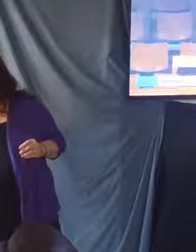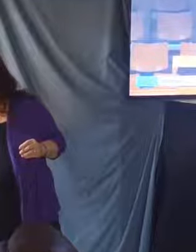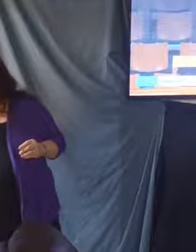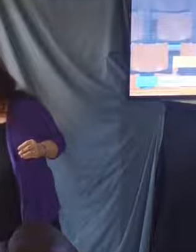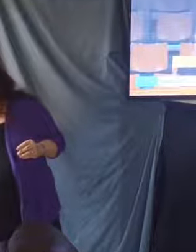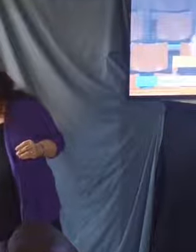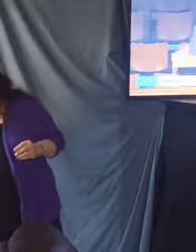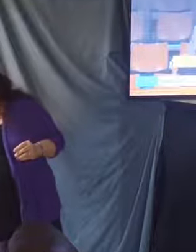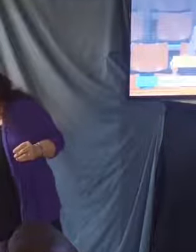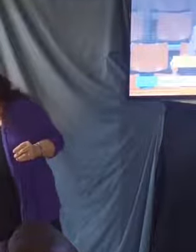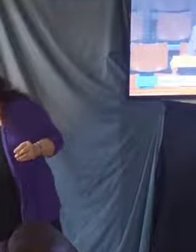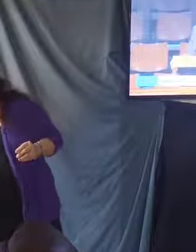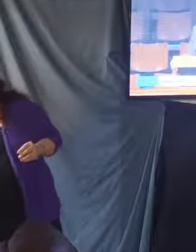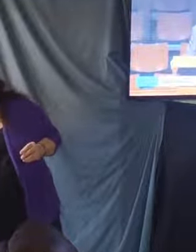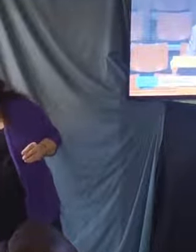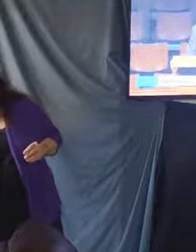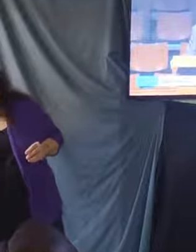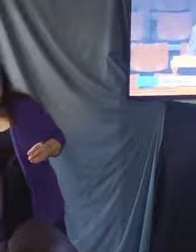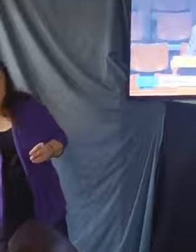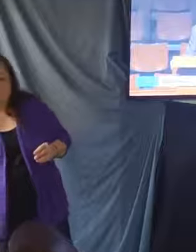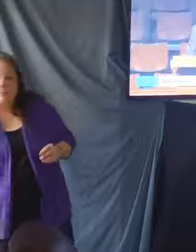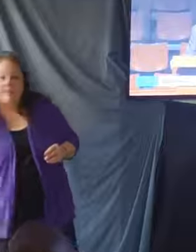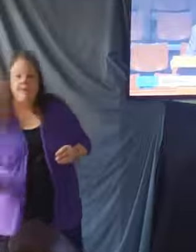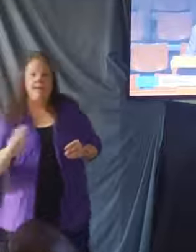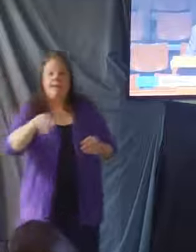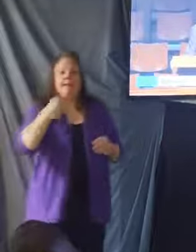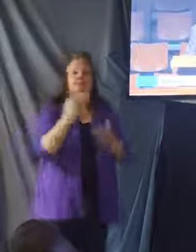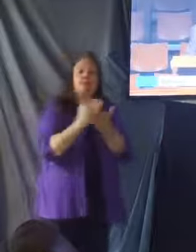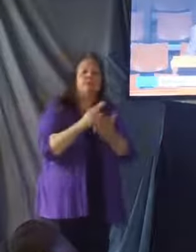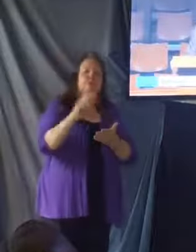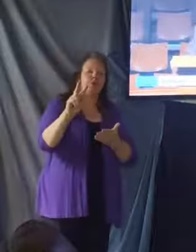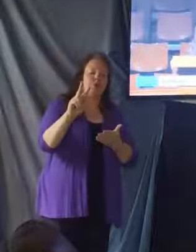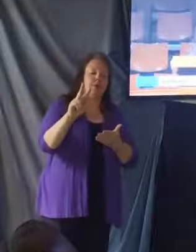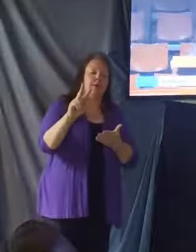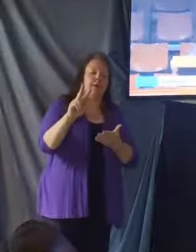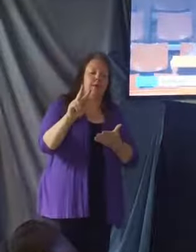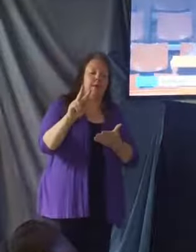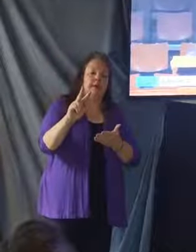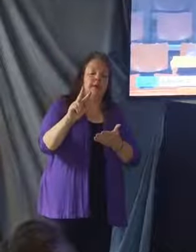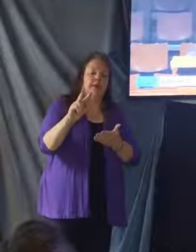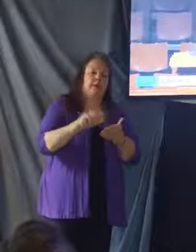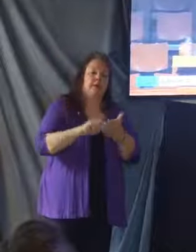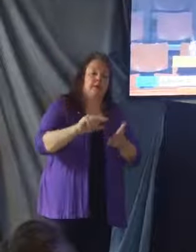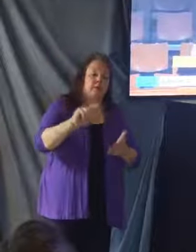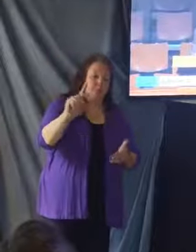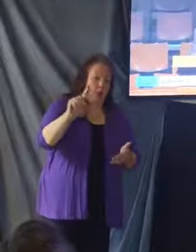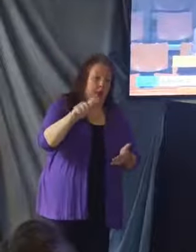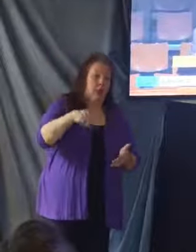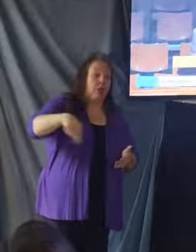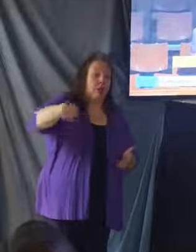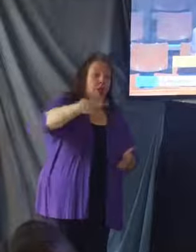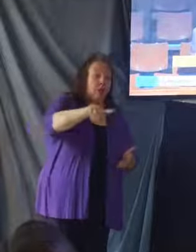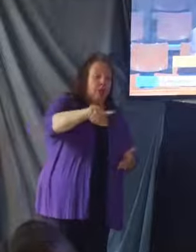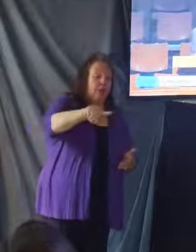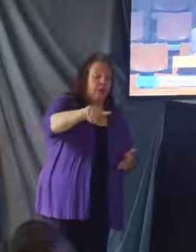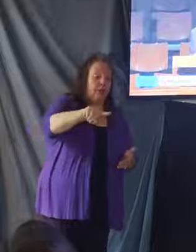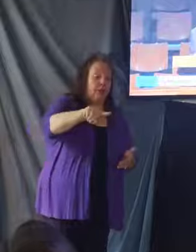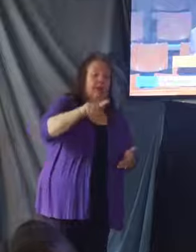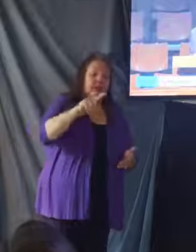Paul is unfolding the truth that we're talking about. But chapter 2 opens up, verse 1, you were dead in